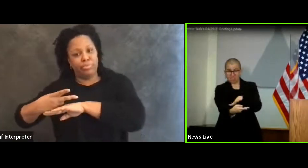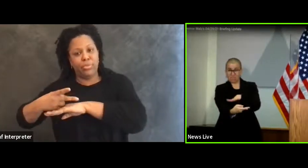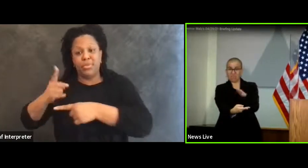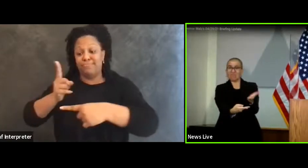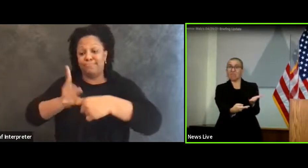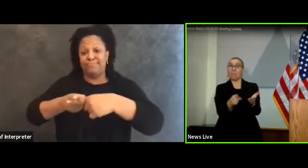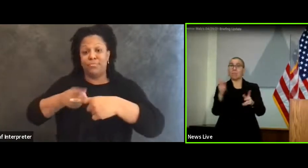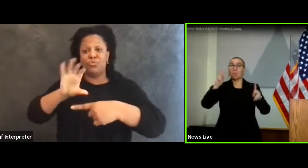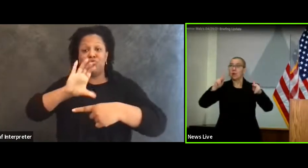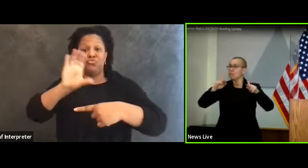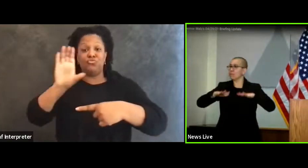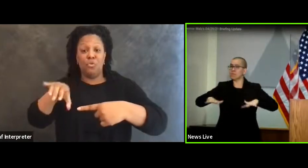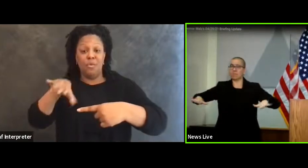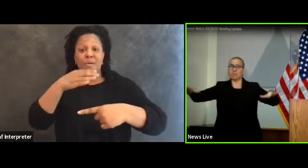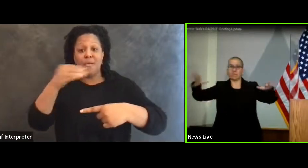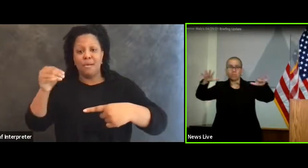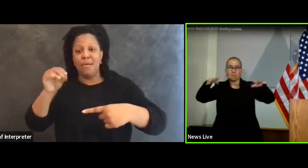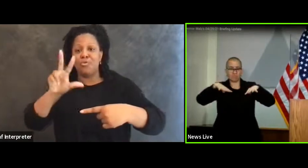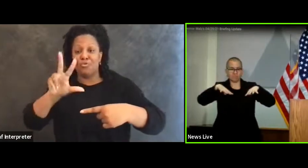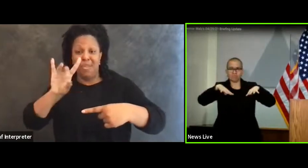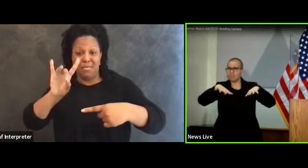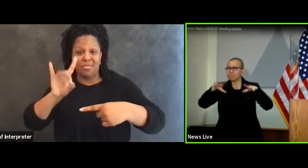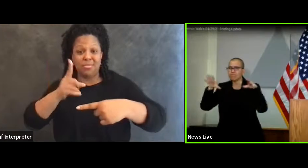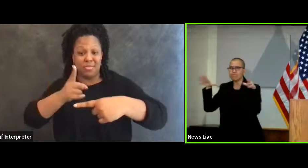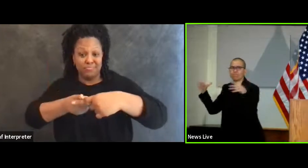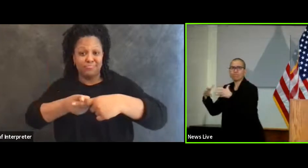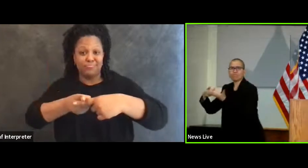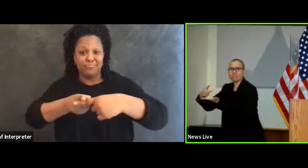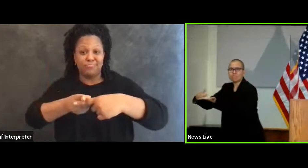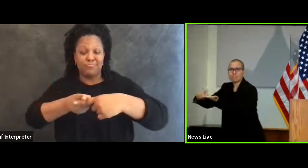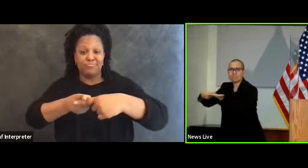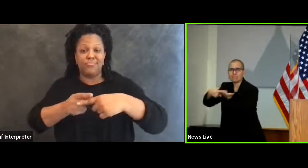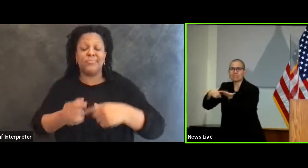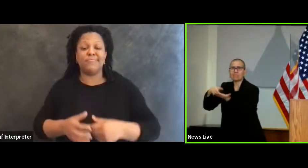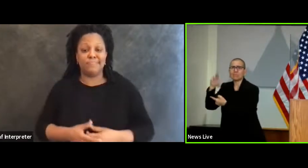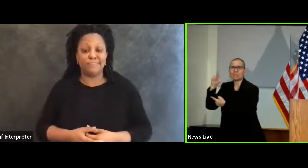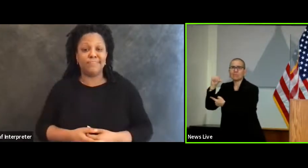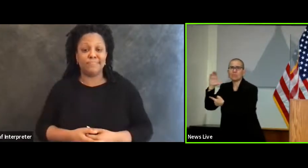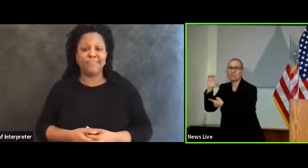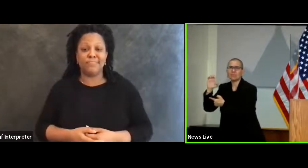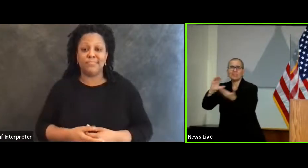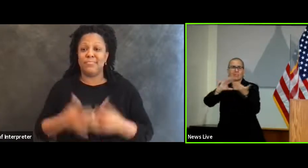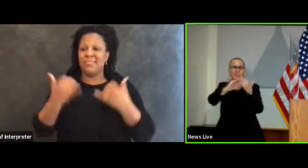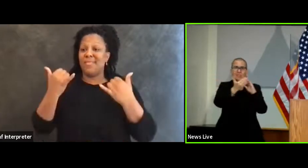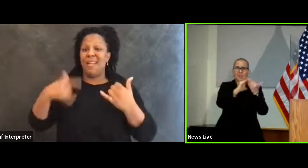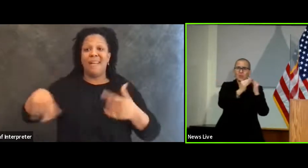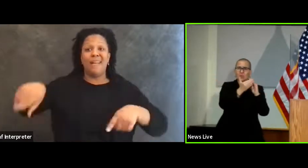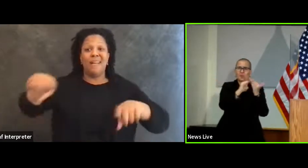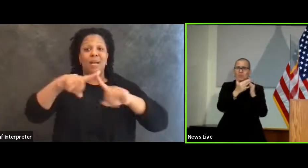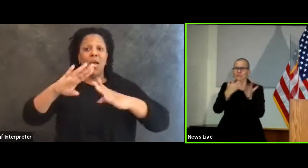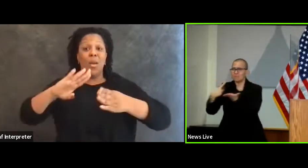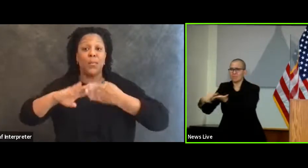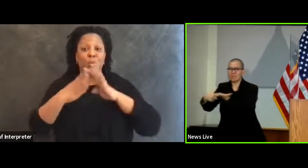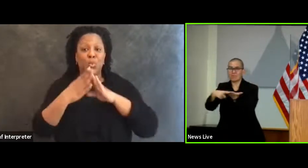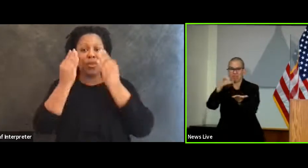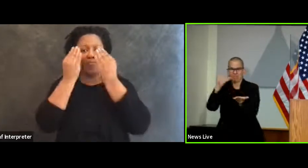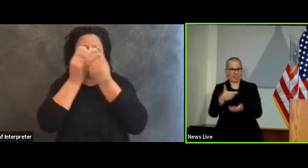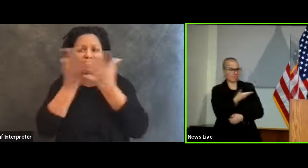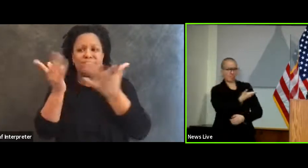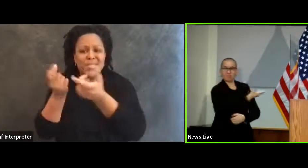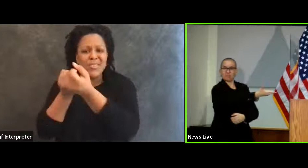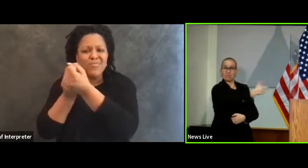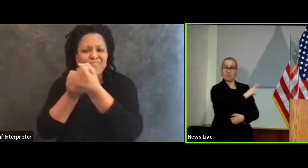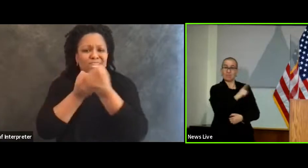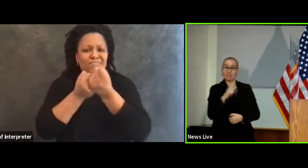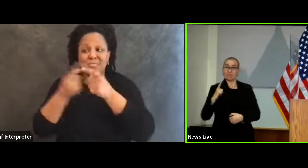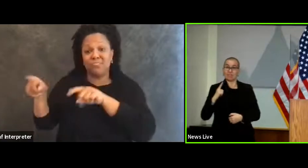and the intersection of race and community. And these legislators are the legislators who worked last summer after